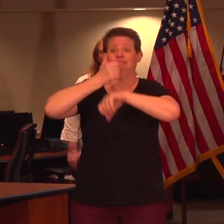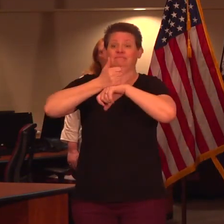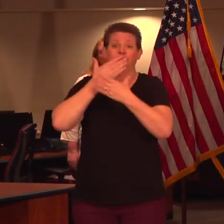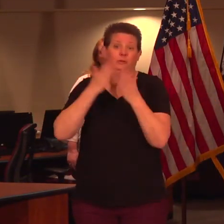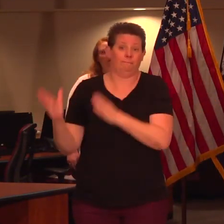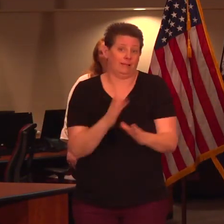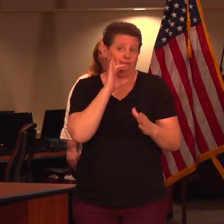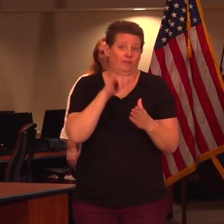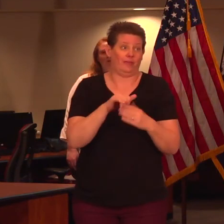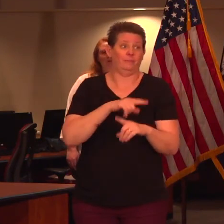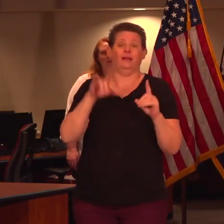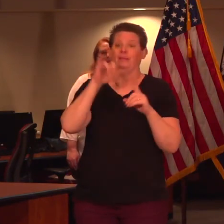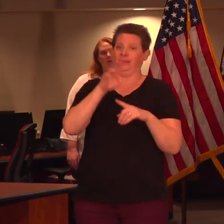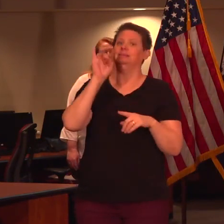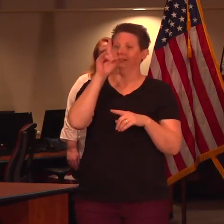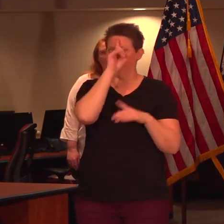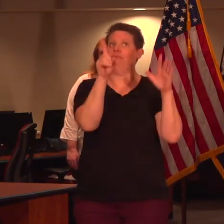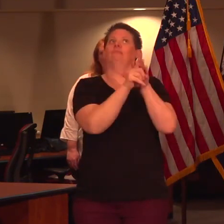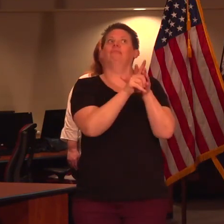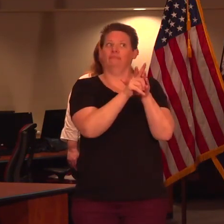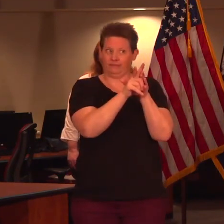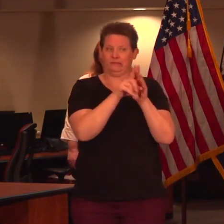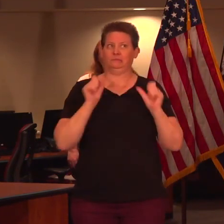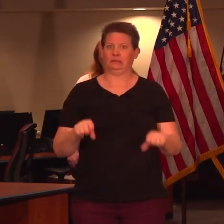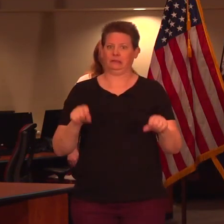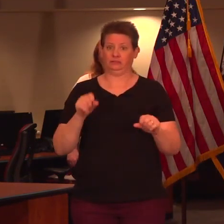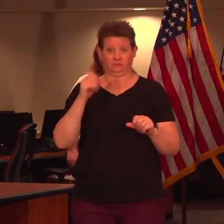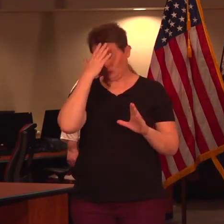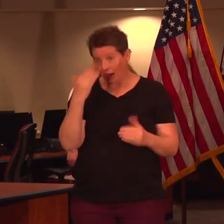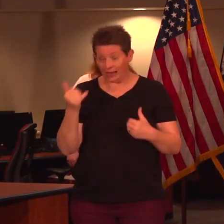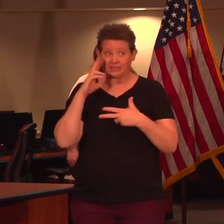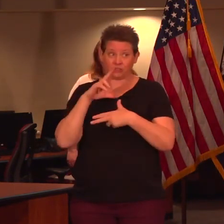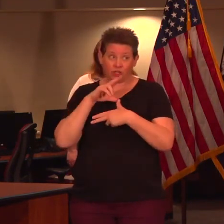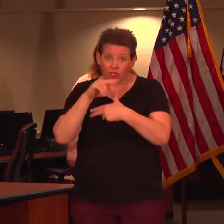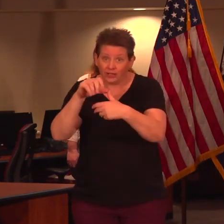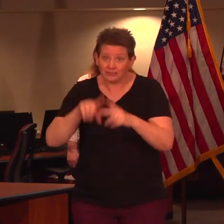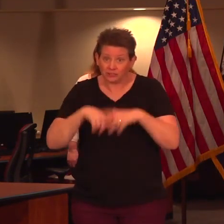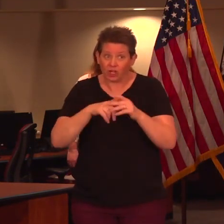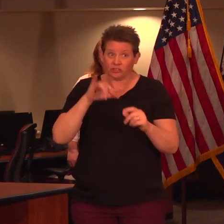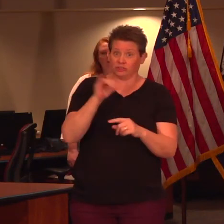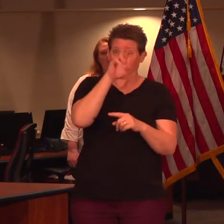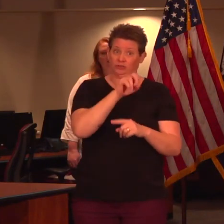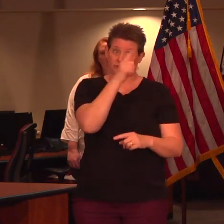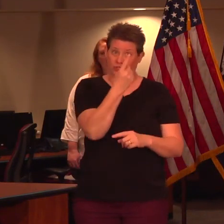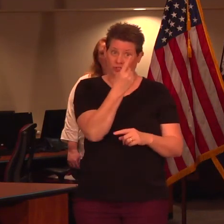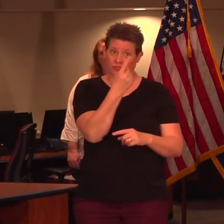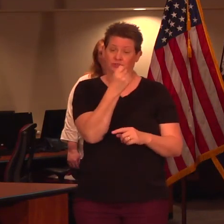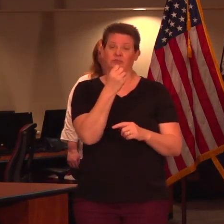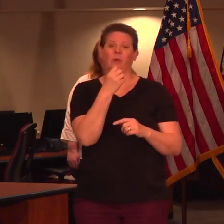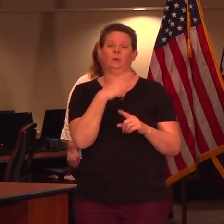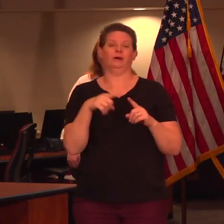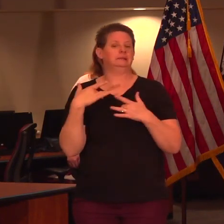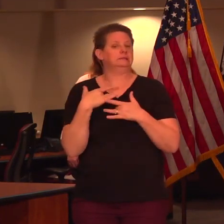But that came up as early on in this process as a potential because hurricane season does start on the 1st of June. Typically, it